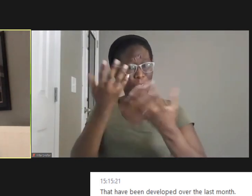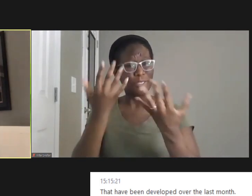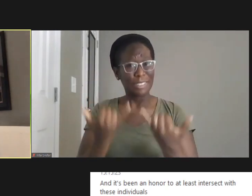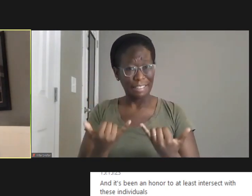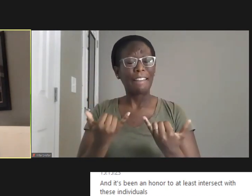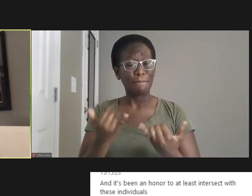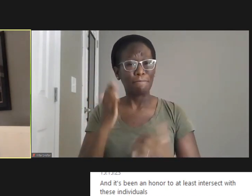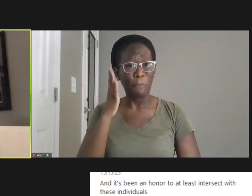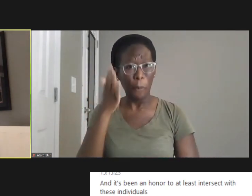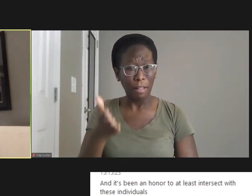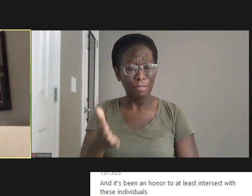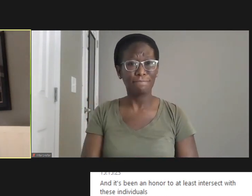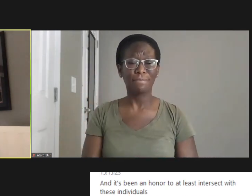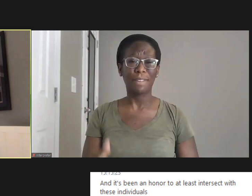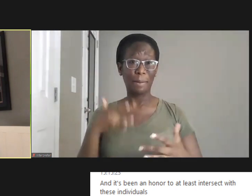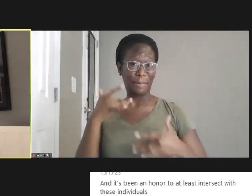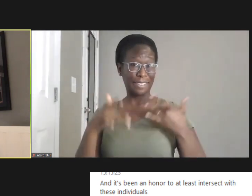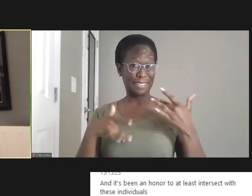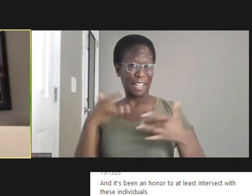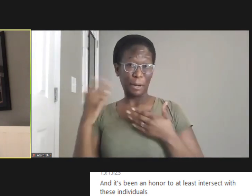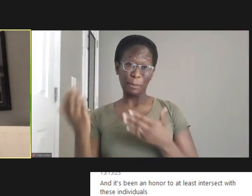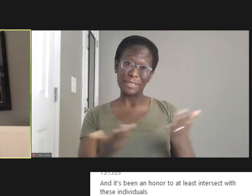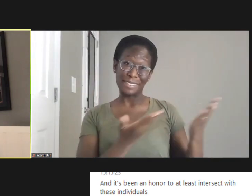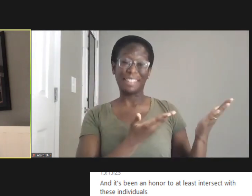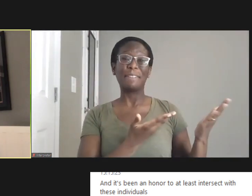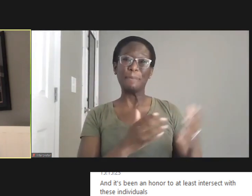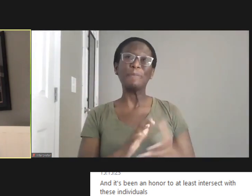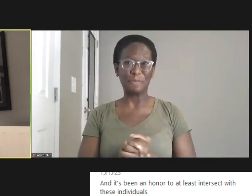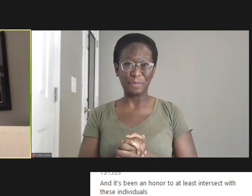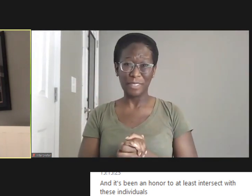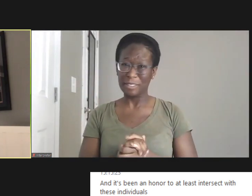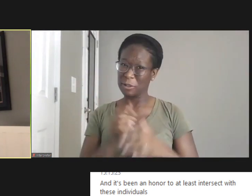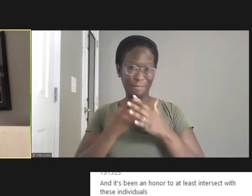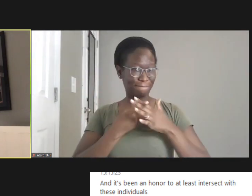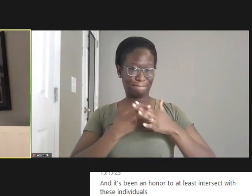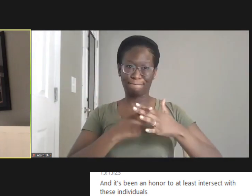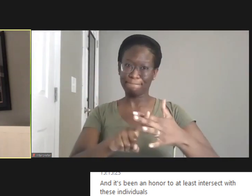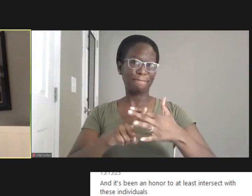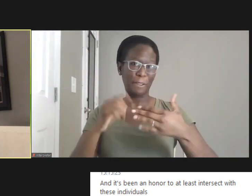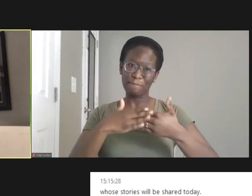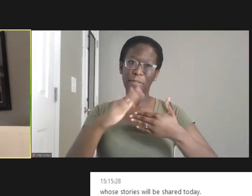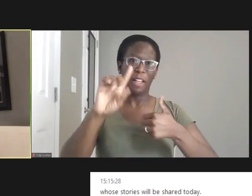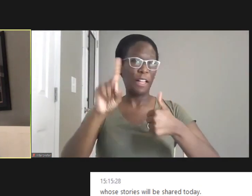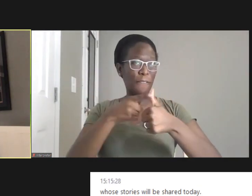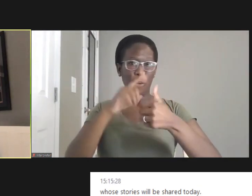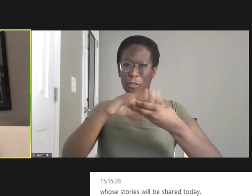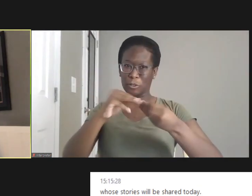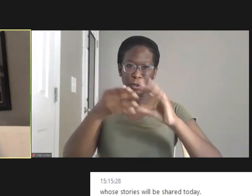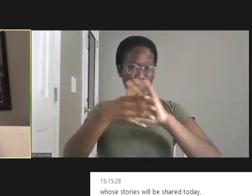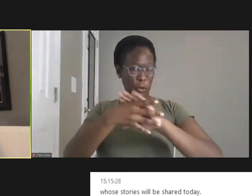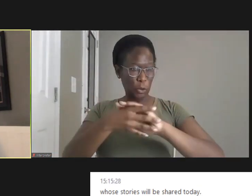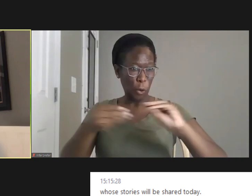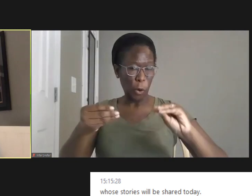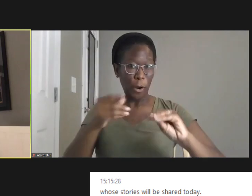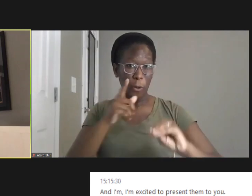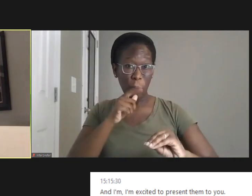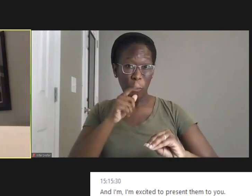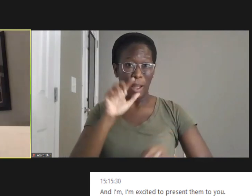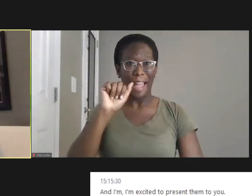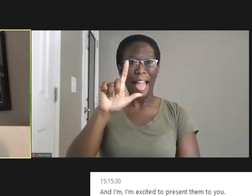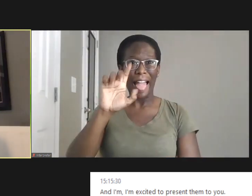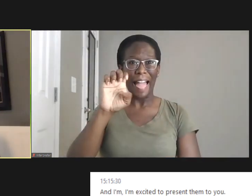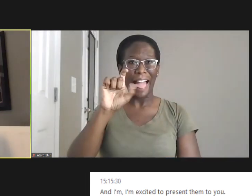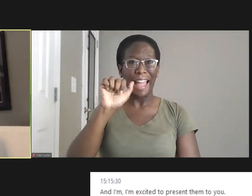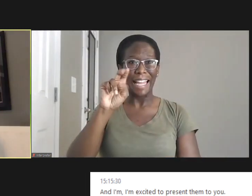I'm excited to present them to you. So we're just going to kick it right off with our first storyteller, and that is Alexander